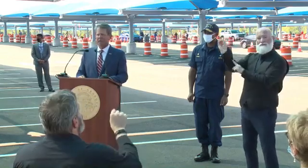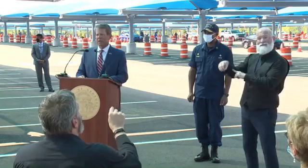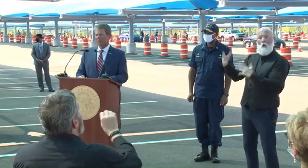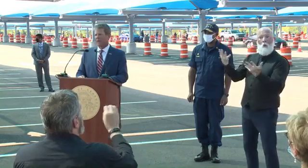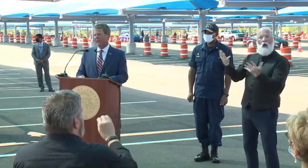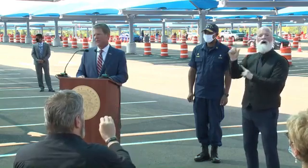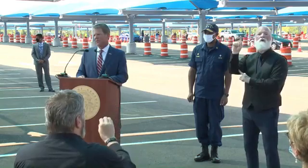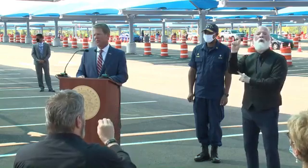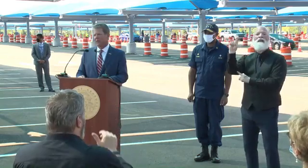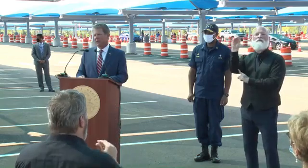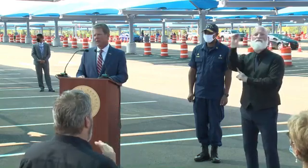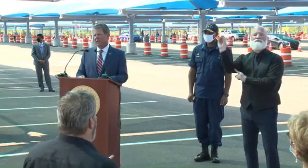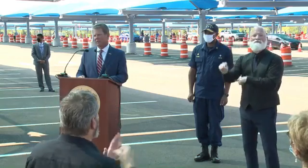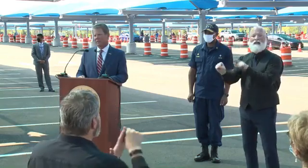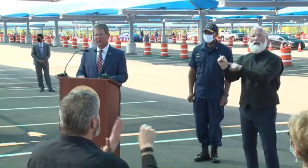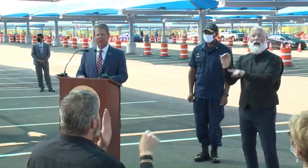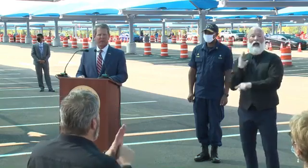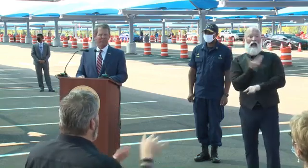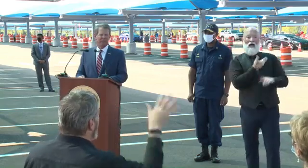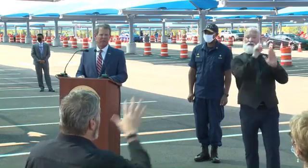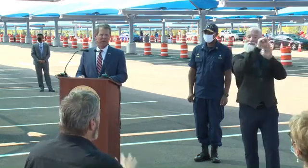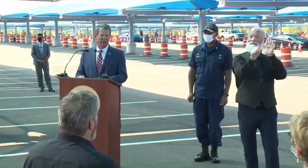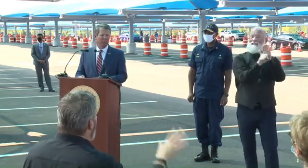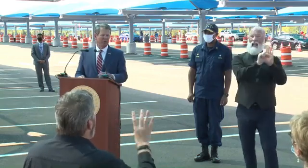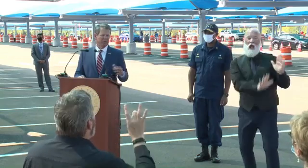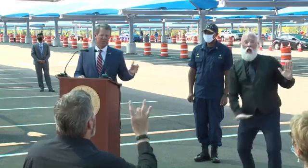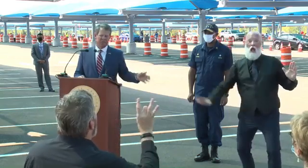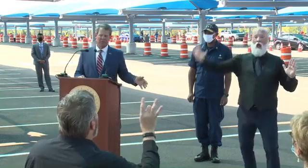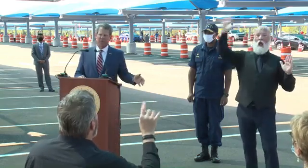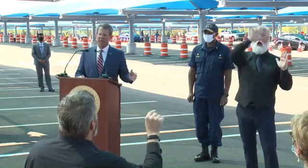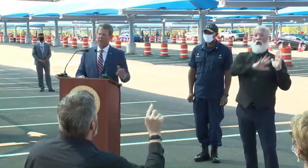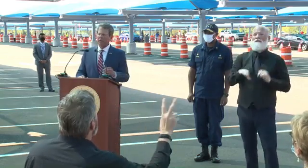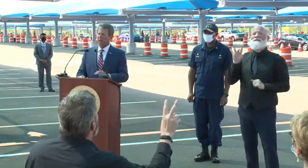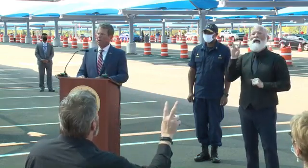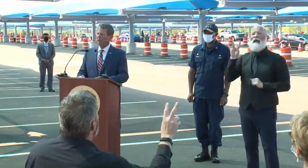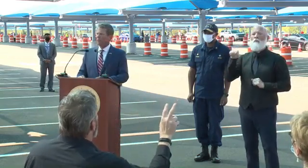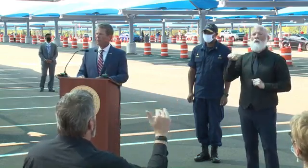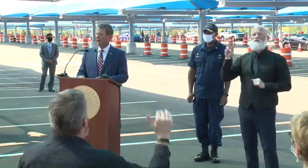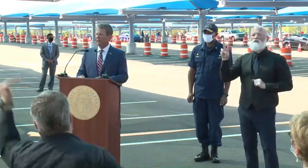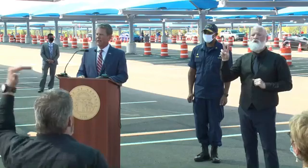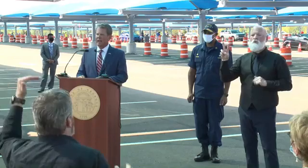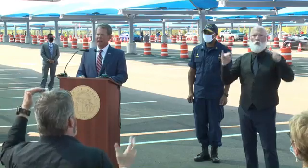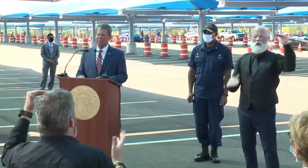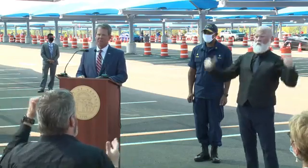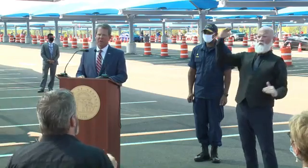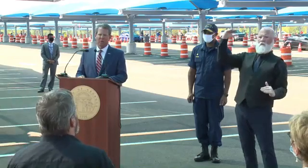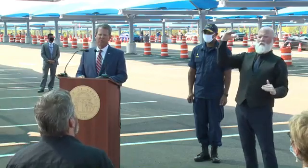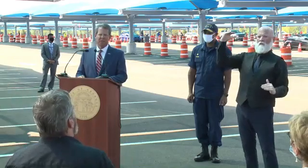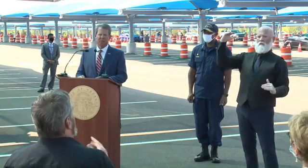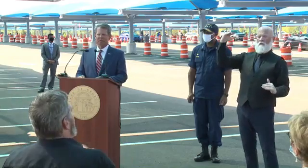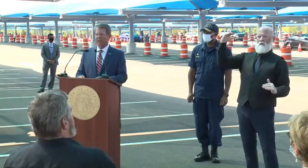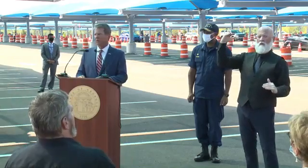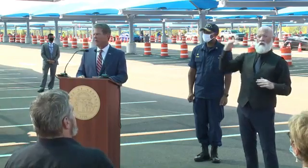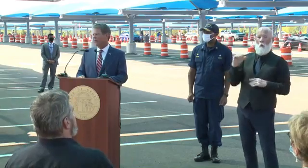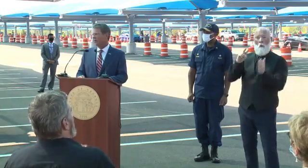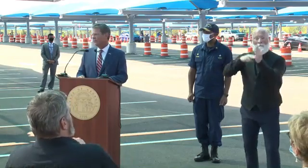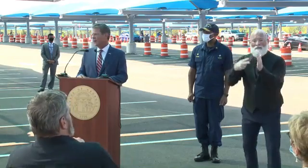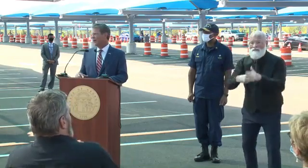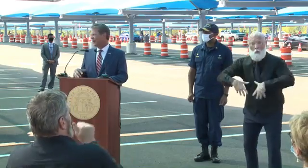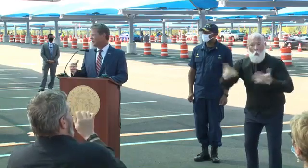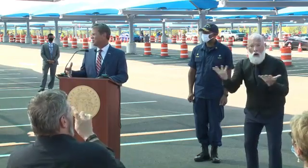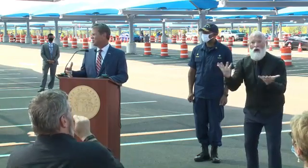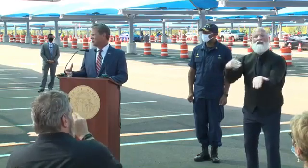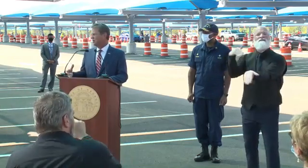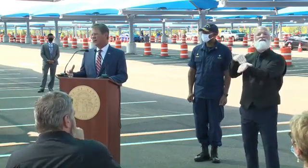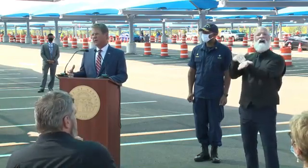8.2%. So I think that's one of the things that Dr. Redfield, Dr. Burtz, and certainly Dr. Adams and the whole team at the federal government